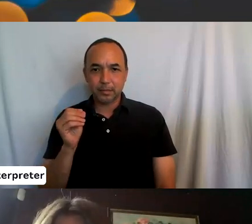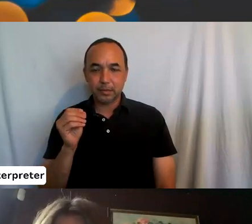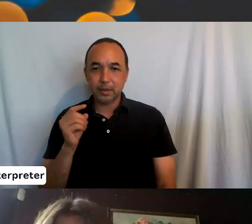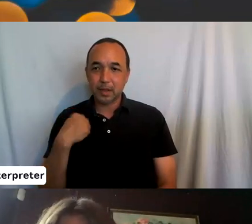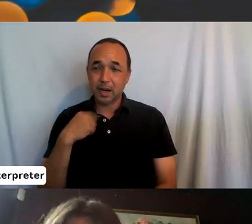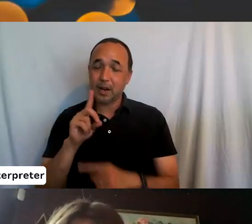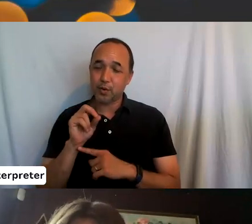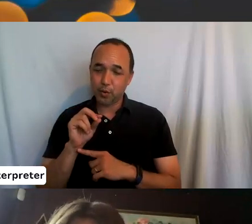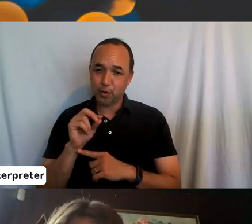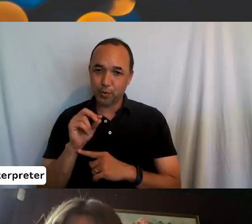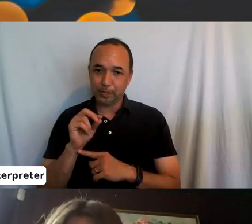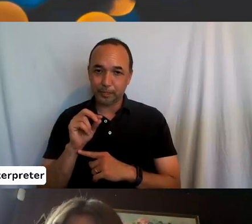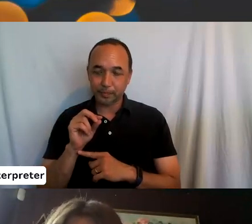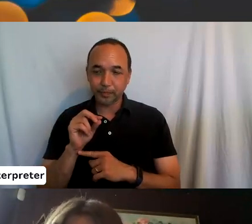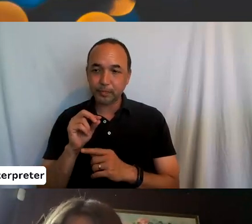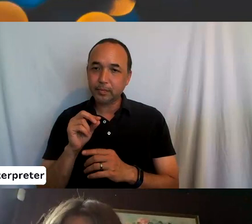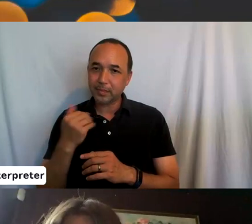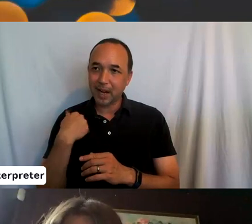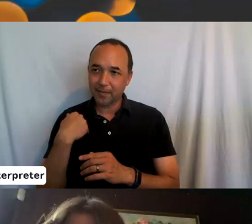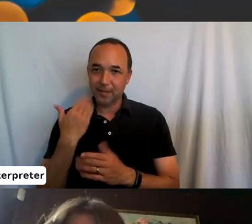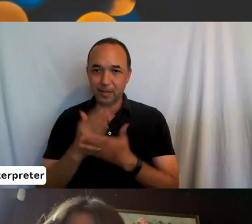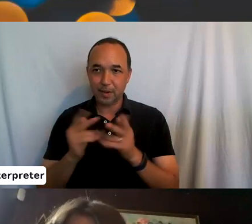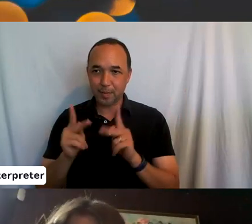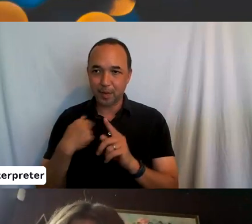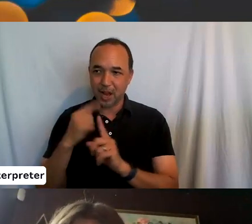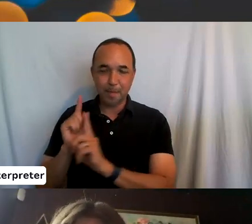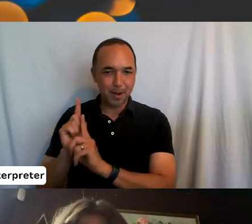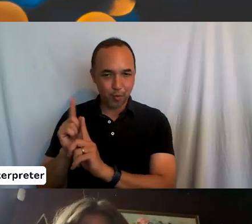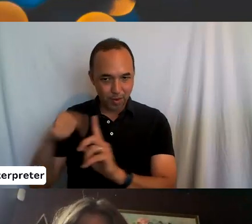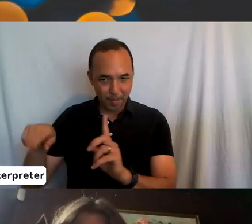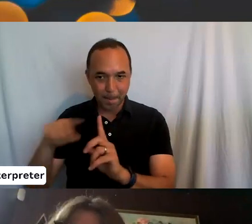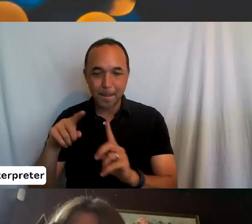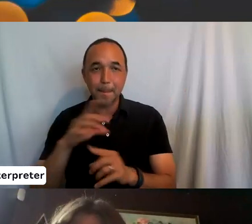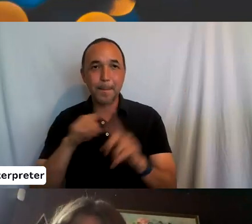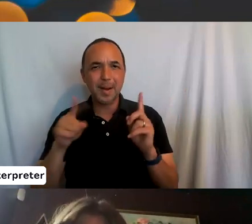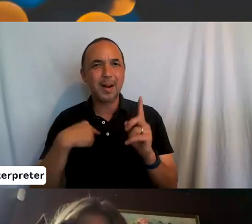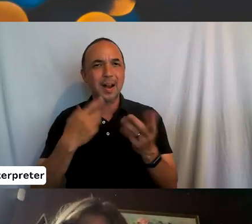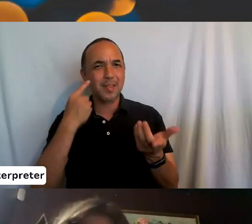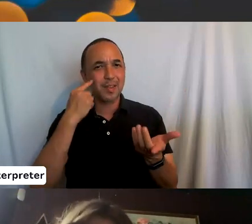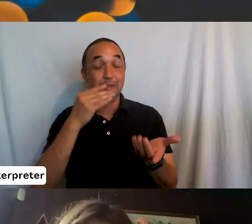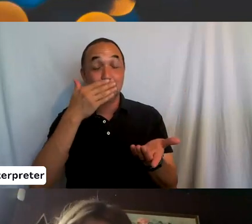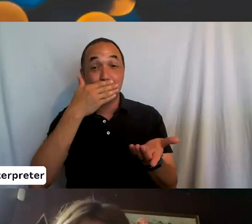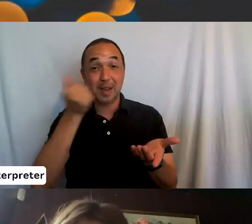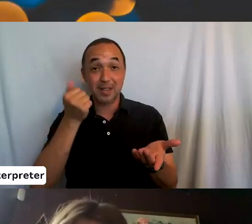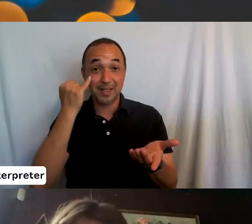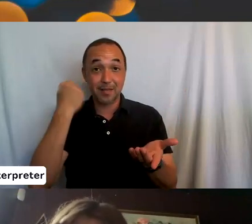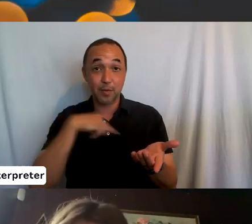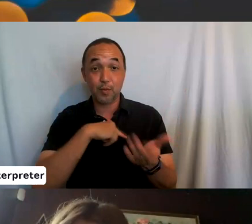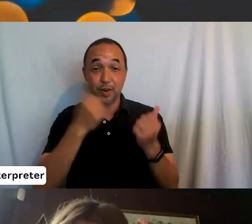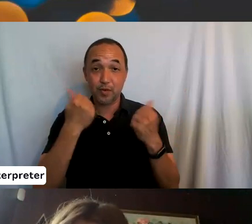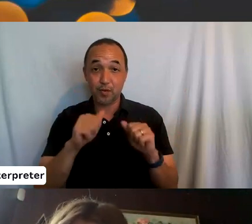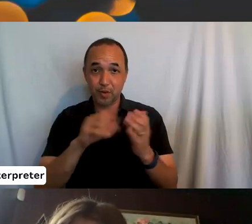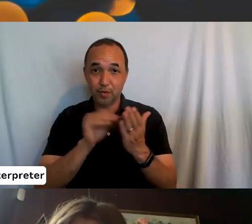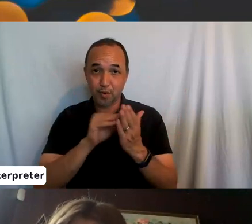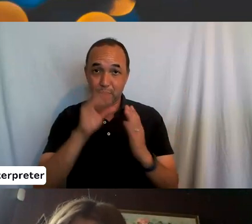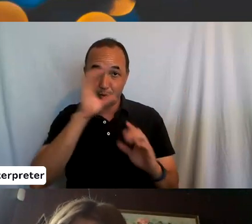how to investigate. It's kind of backwards of like learn how to that's fair. I like that. Do you have any tips about how to diplomatically talk